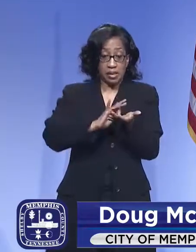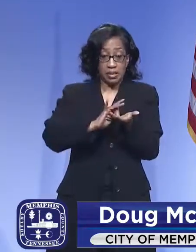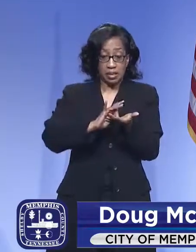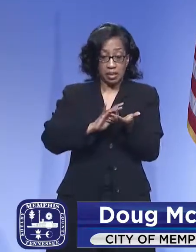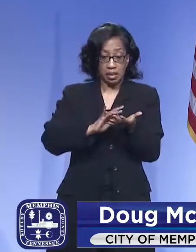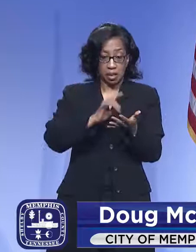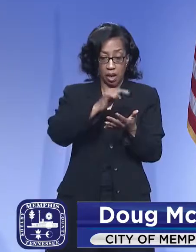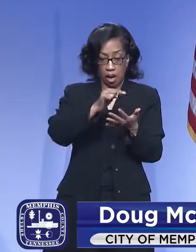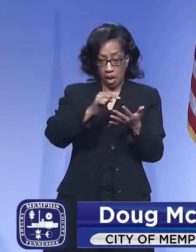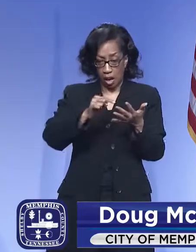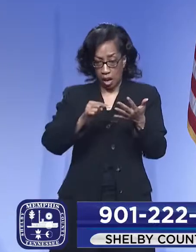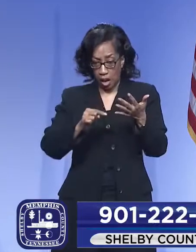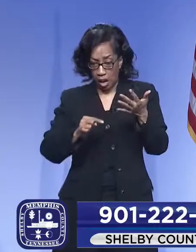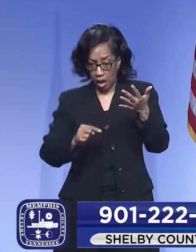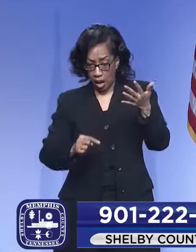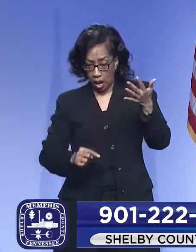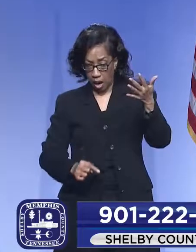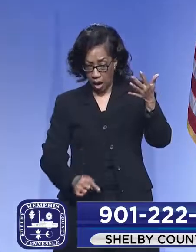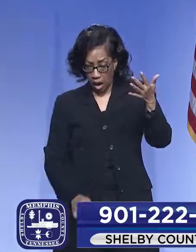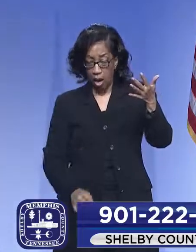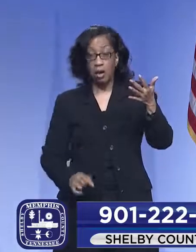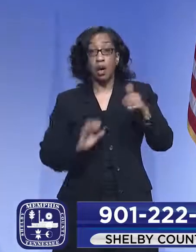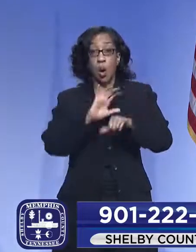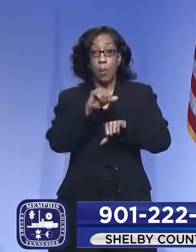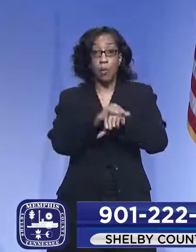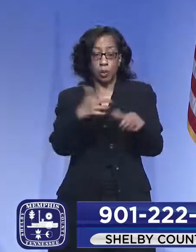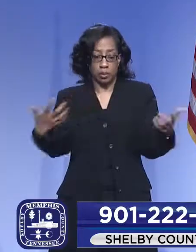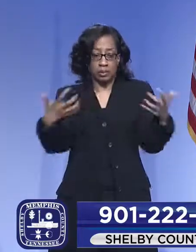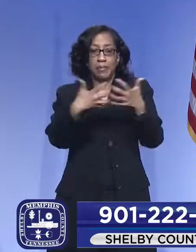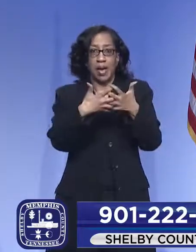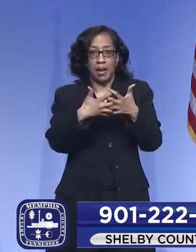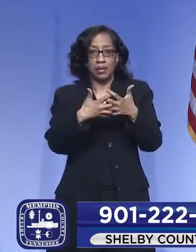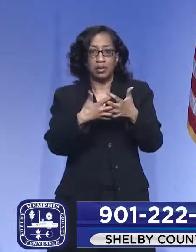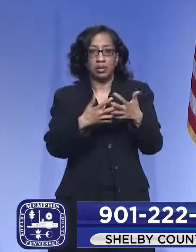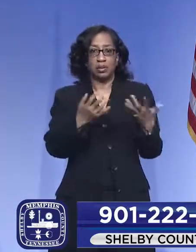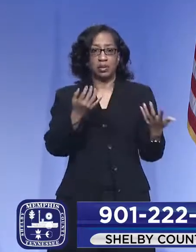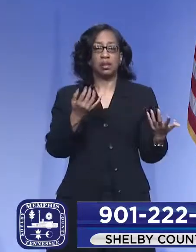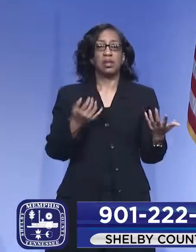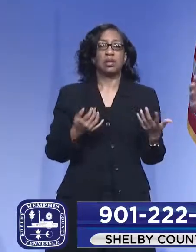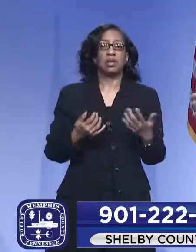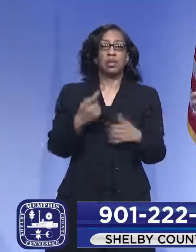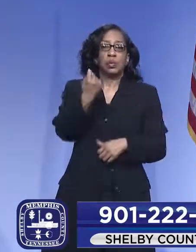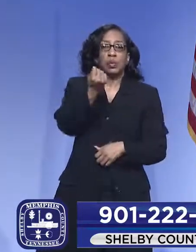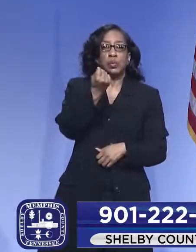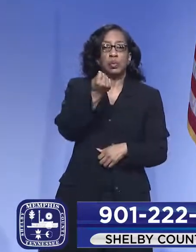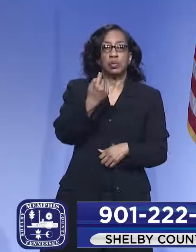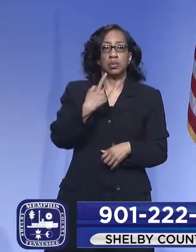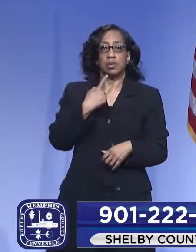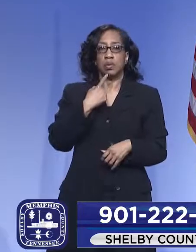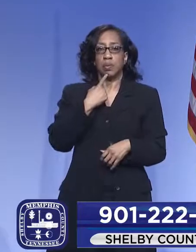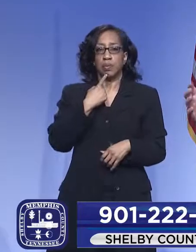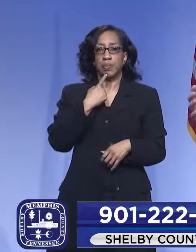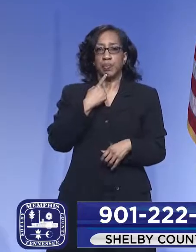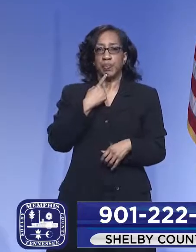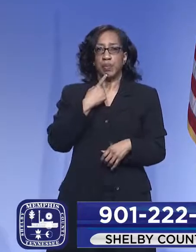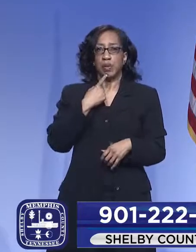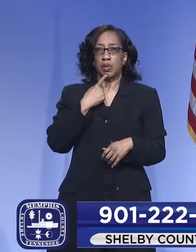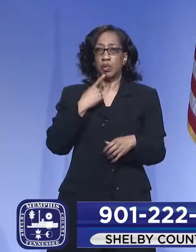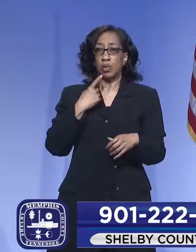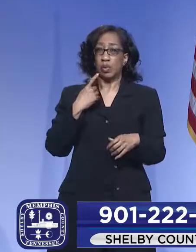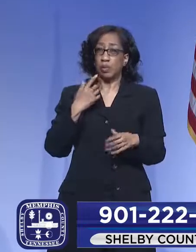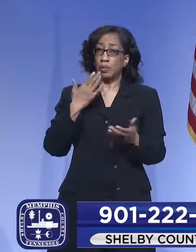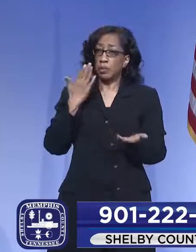that's how many appointments I will have for next week. Because as I talked on Tuesday, we believe that we will come close to running